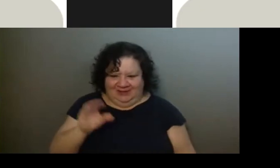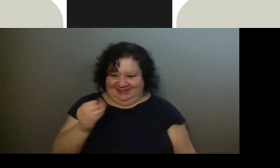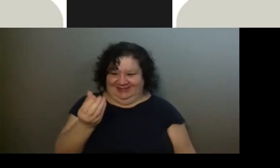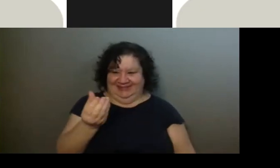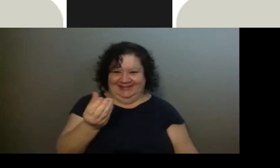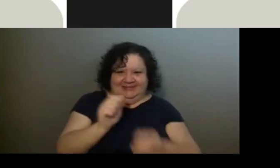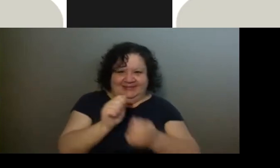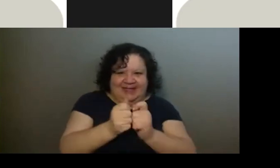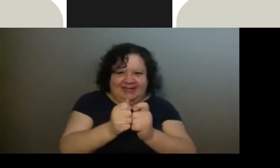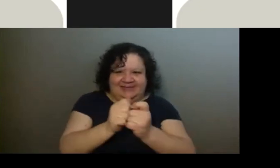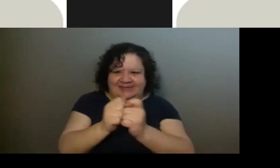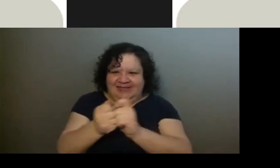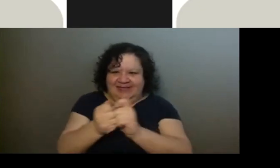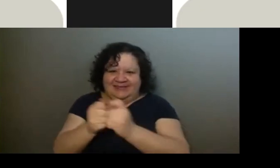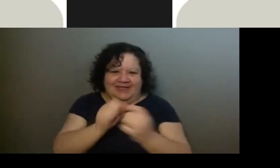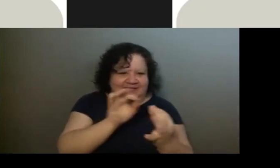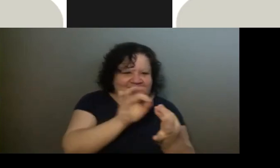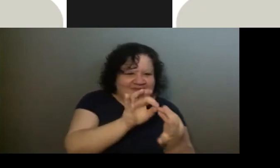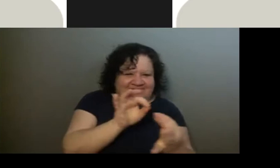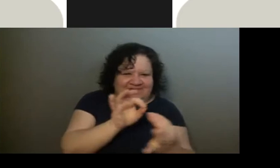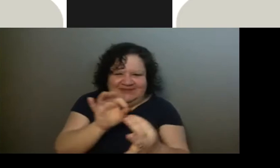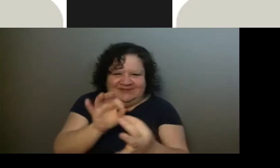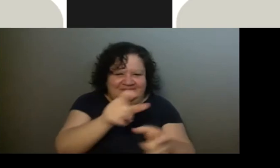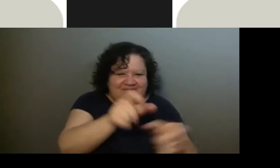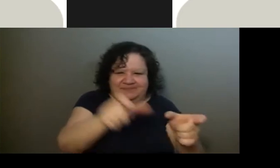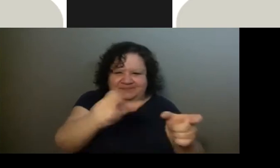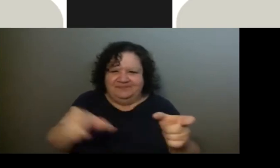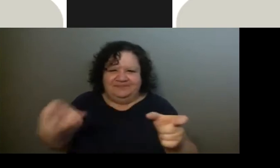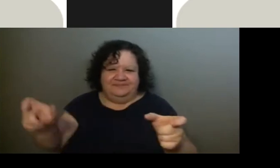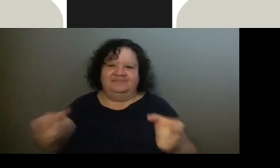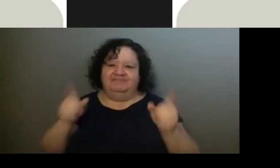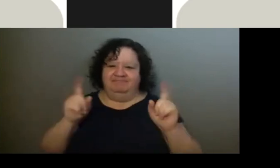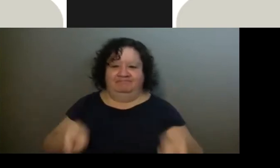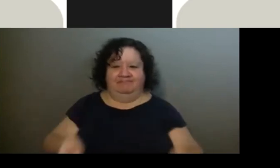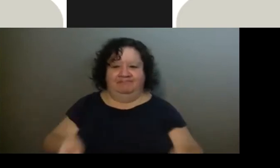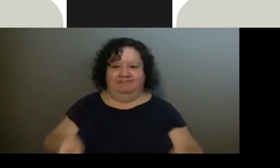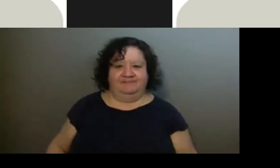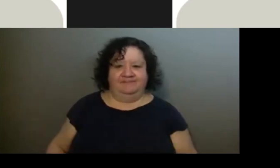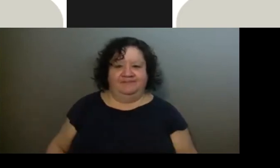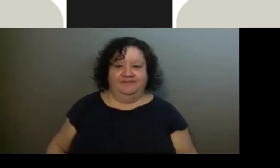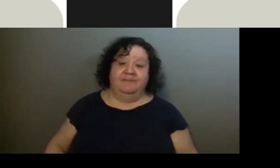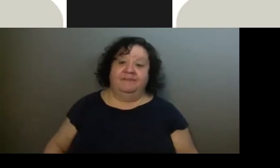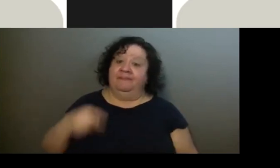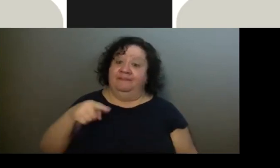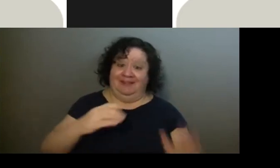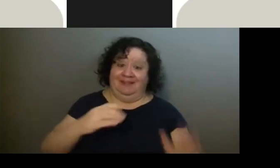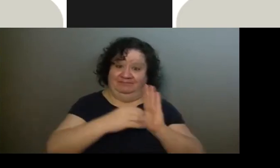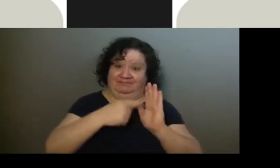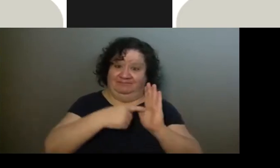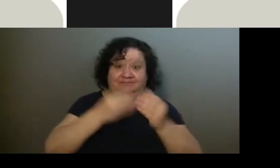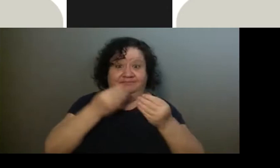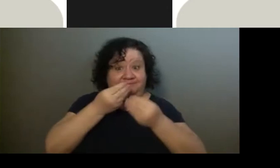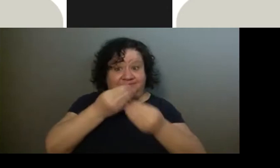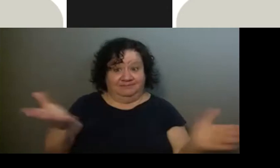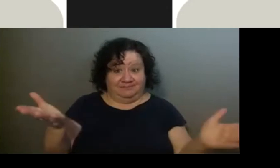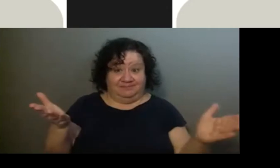the message actually is suited for every person, including persons with disability. And this is where the